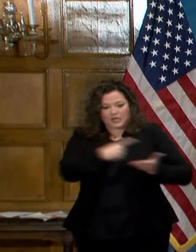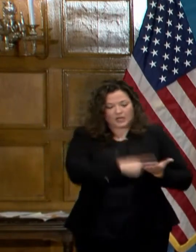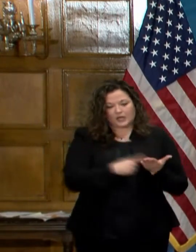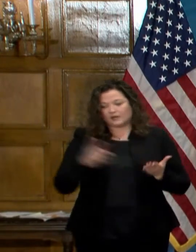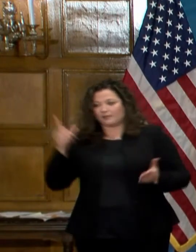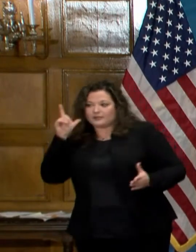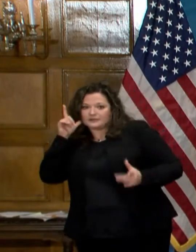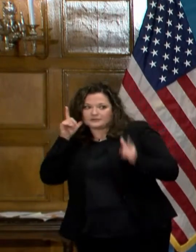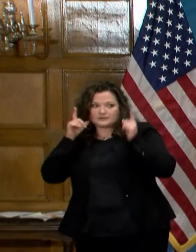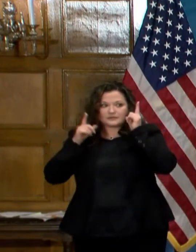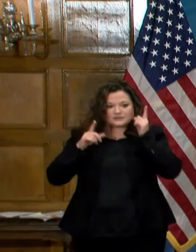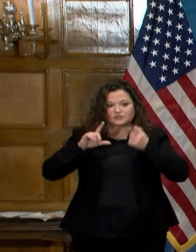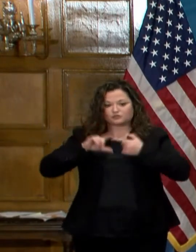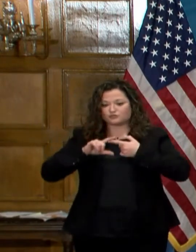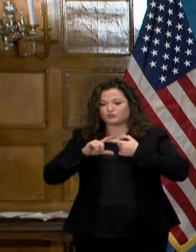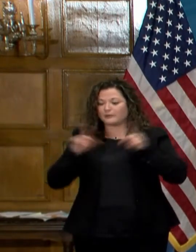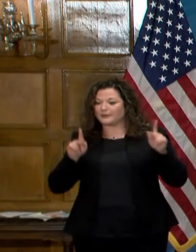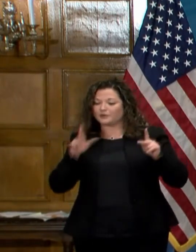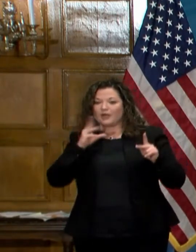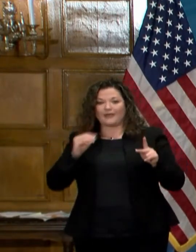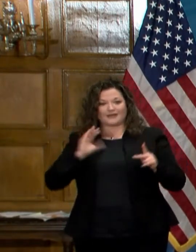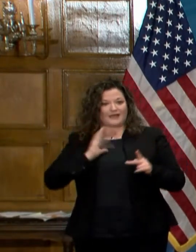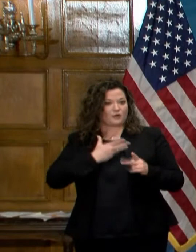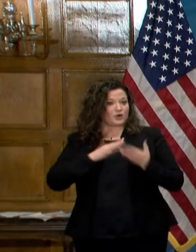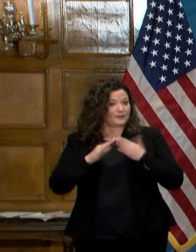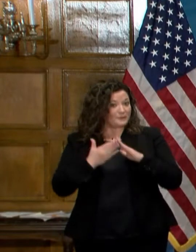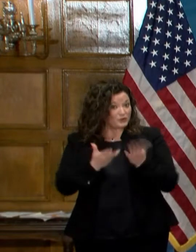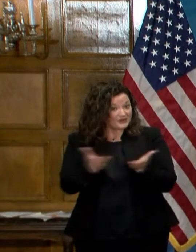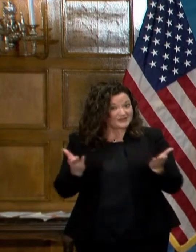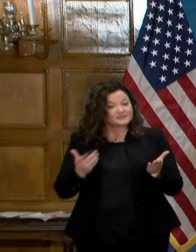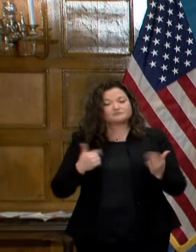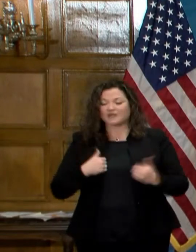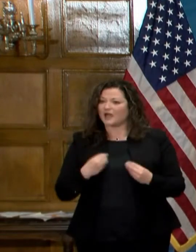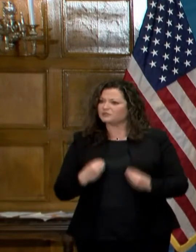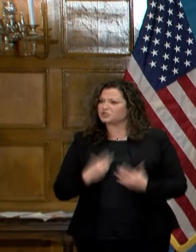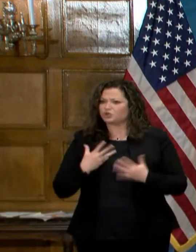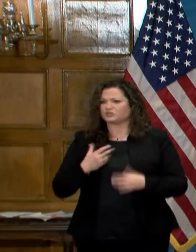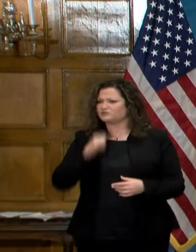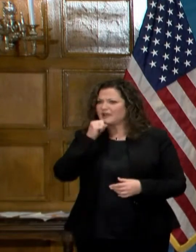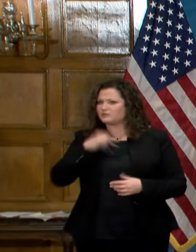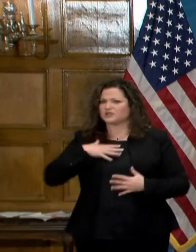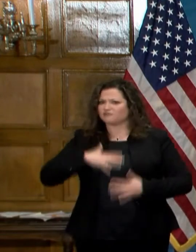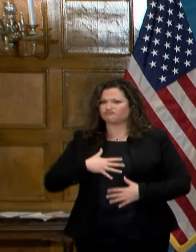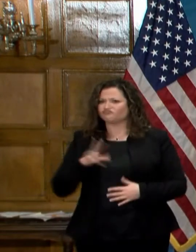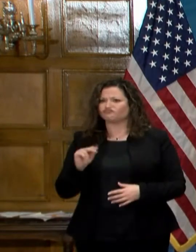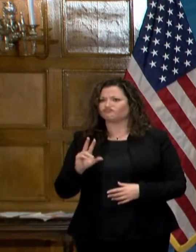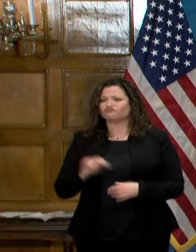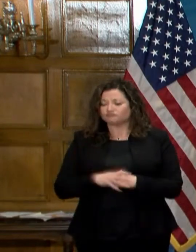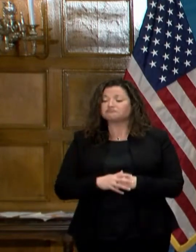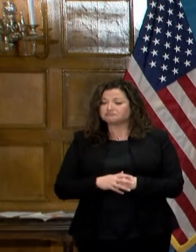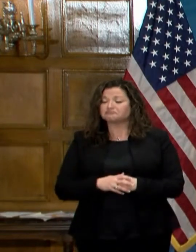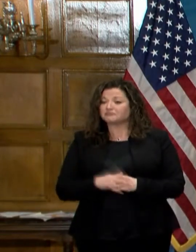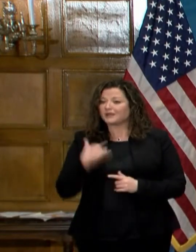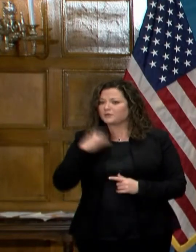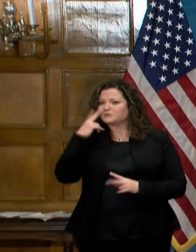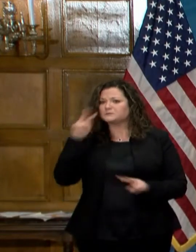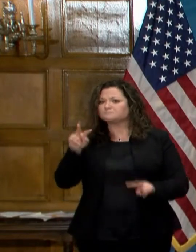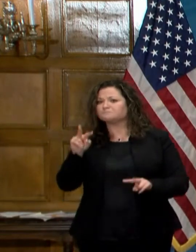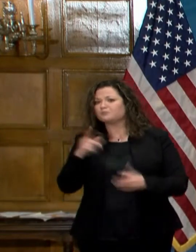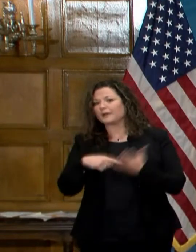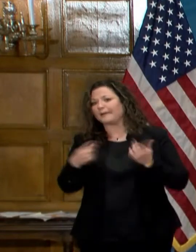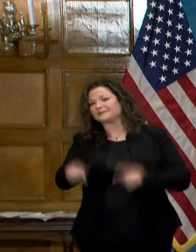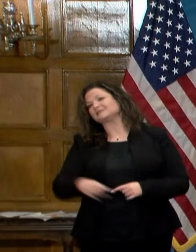our community. So I was encouraged and not discouraged by it. We'll see where it goes.